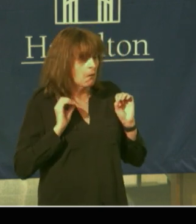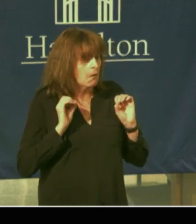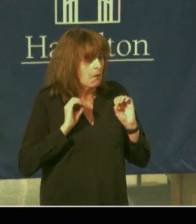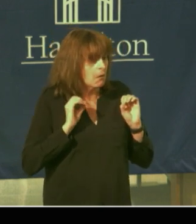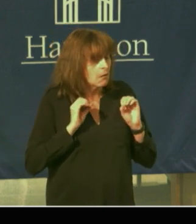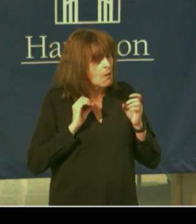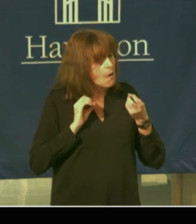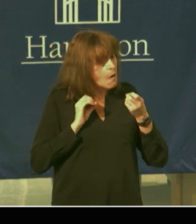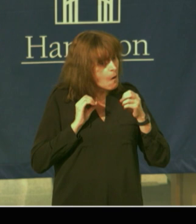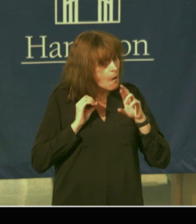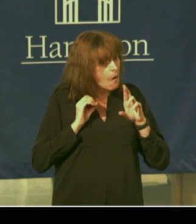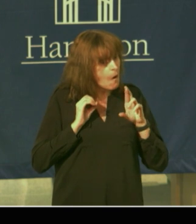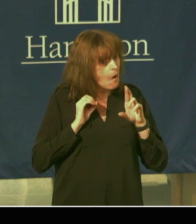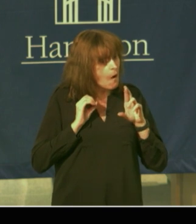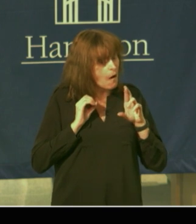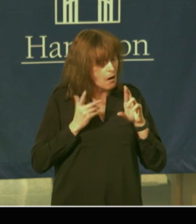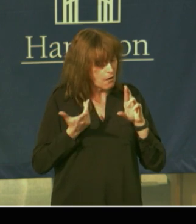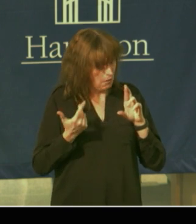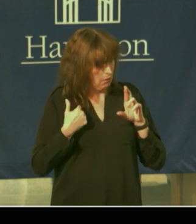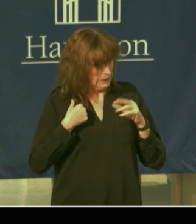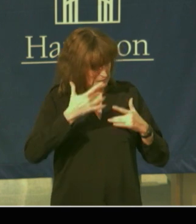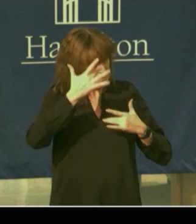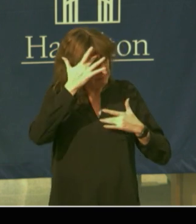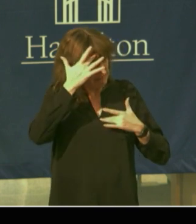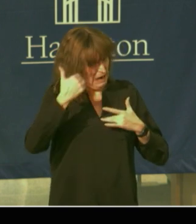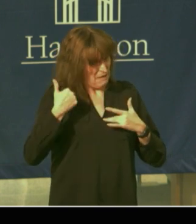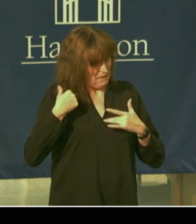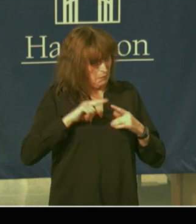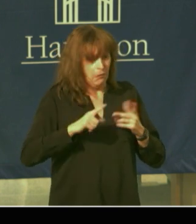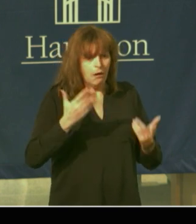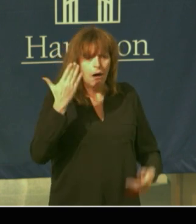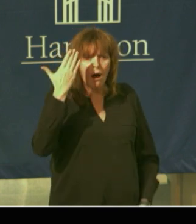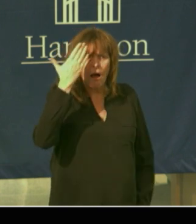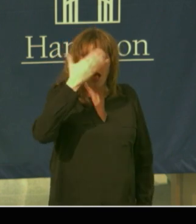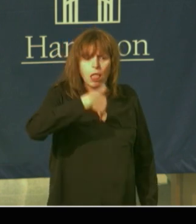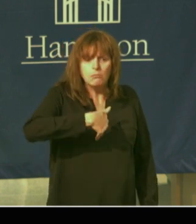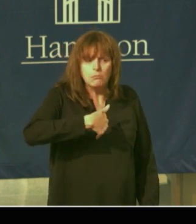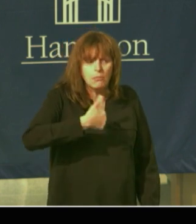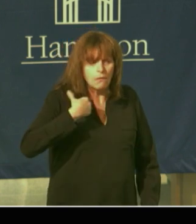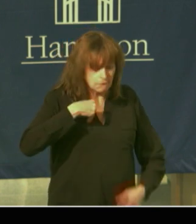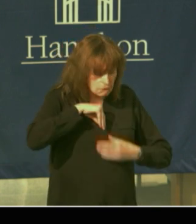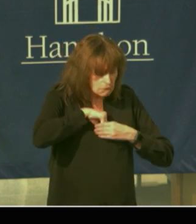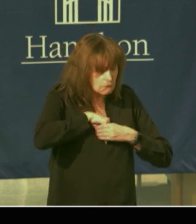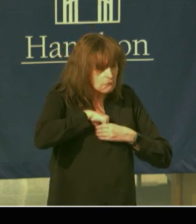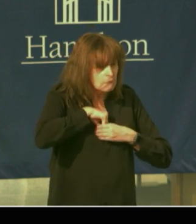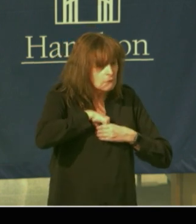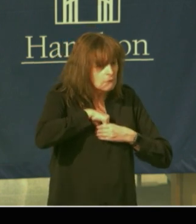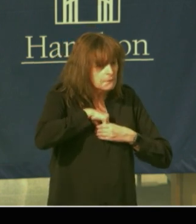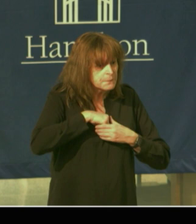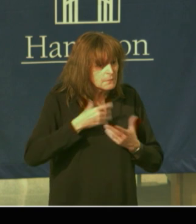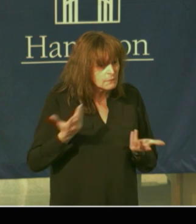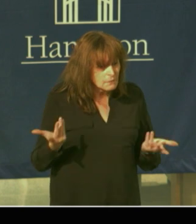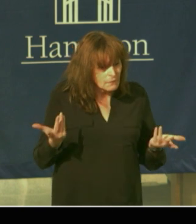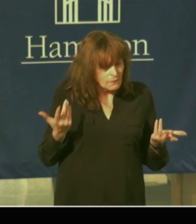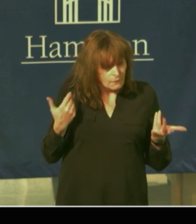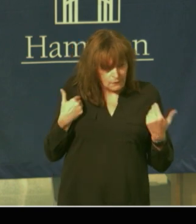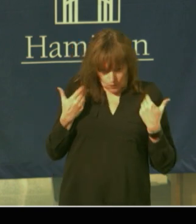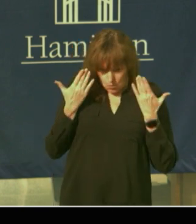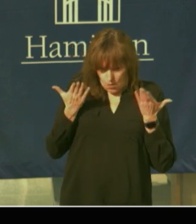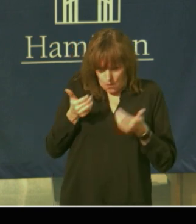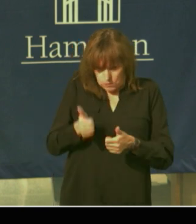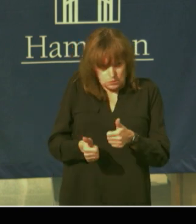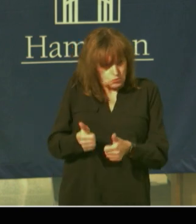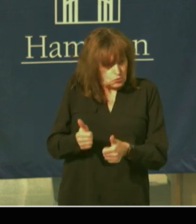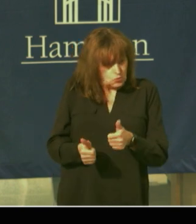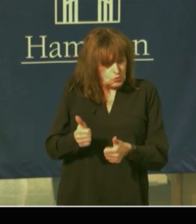get everybody to self-isolate for 14 days so that the people do get symptomatic. We can identify them before they've ever had a chance